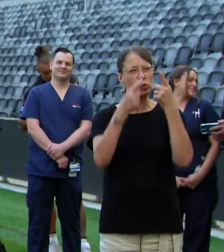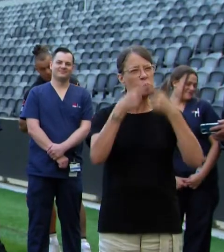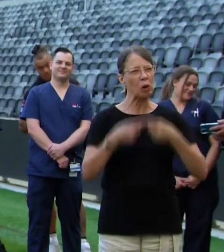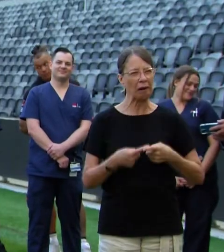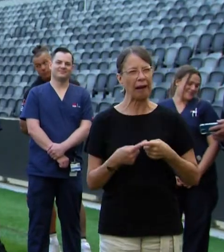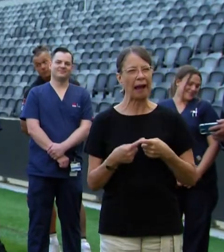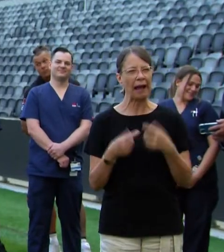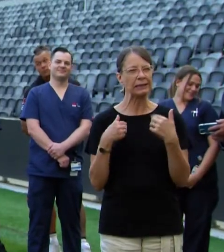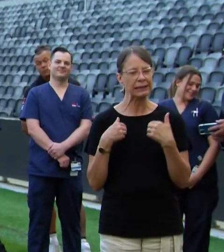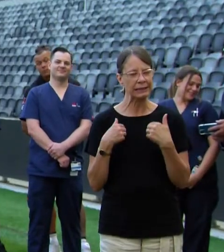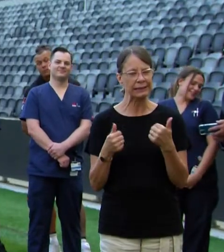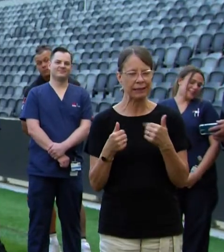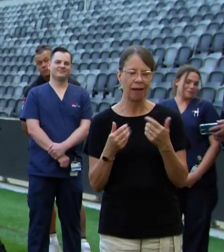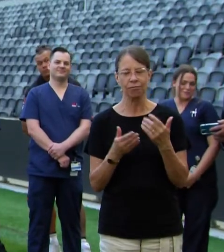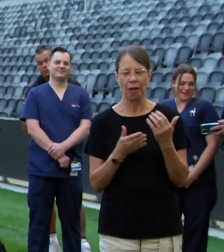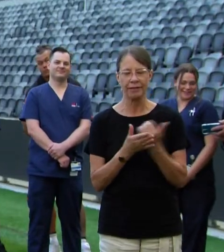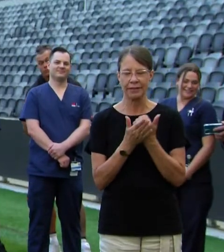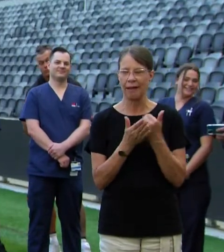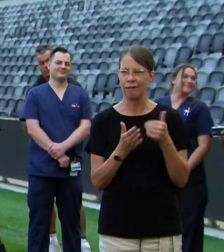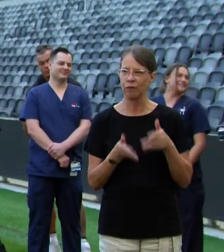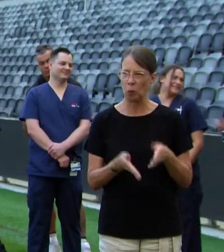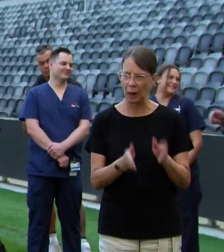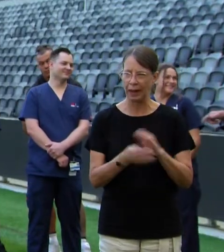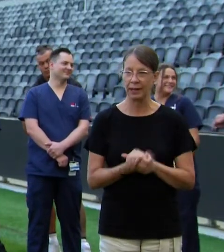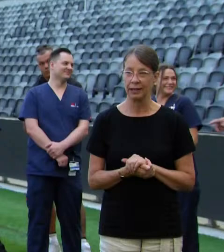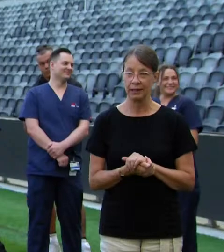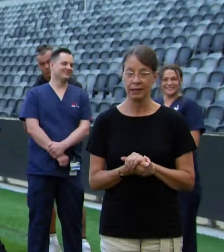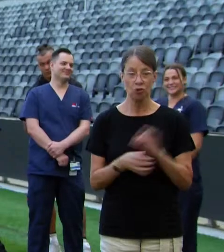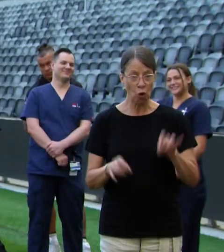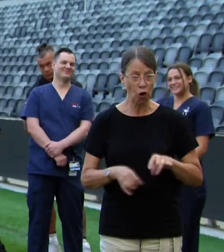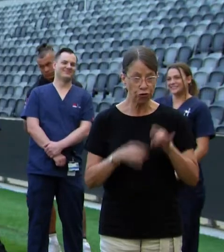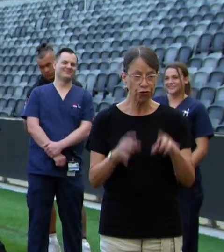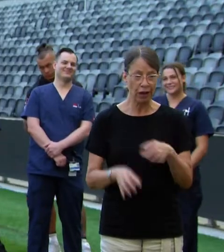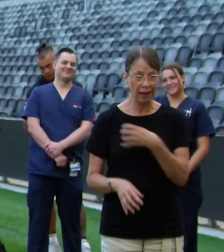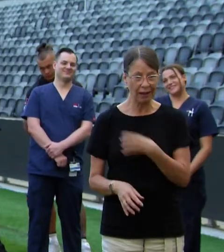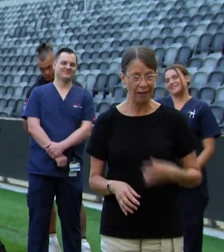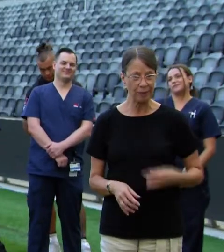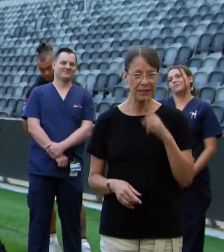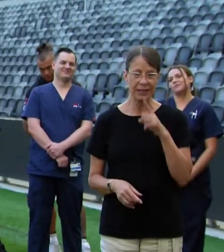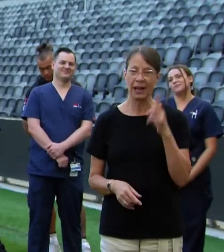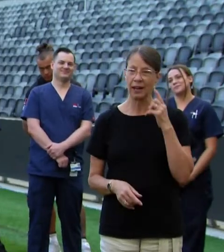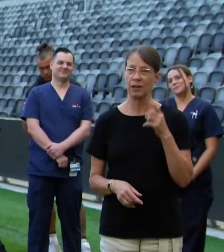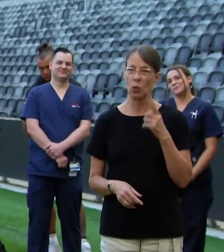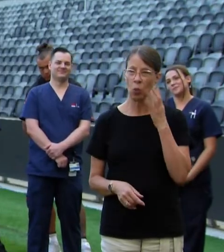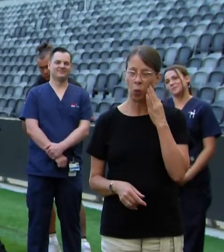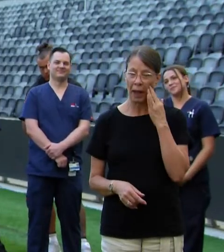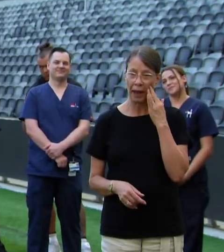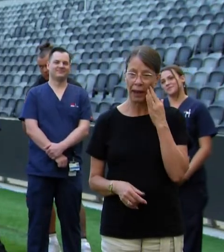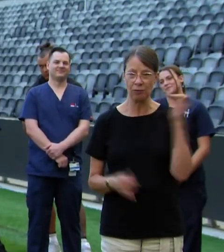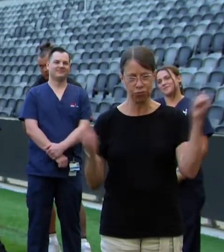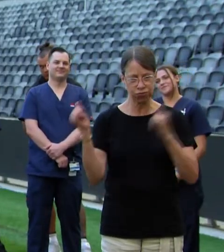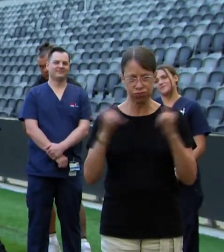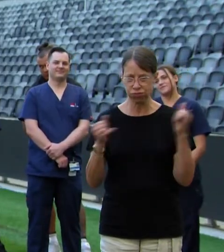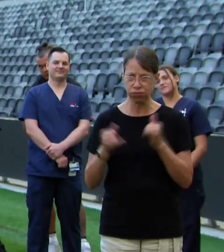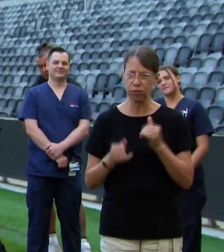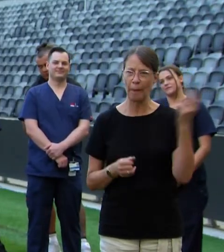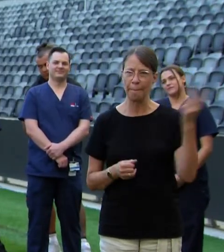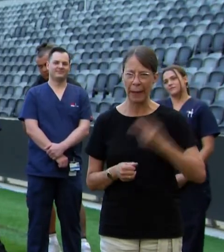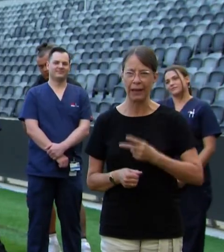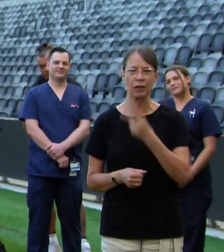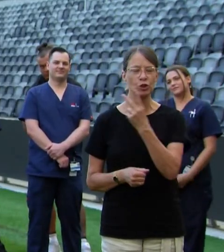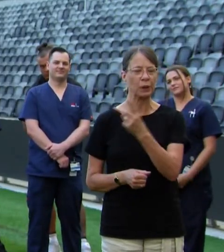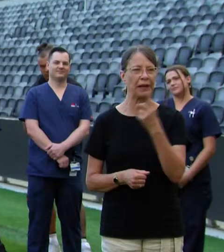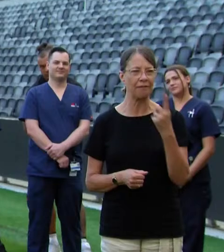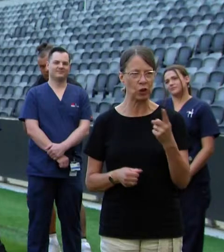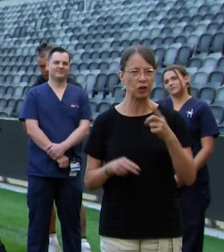the federal government has recently announced that international borders will open on the 21st of February. We wholeheartedly